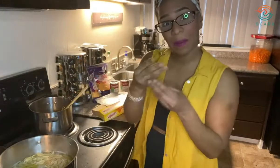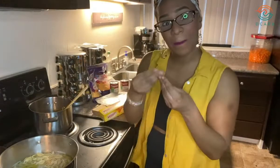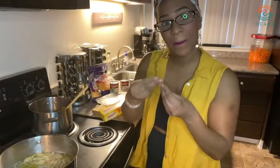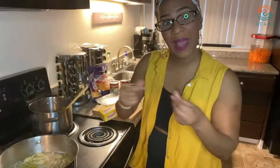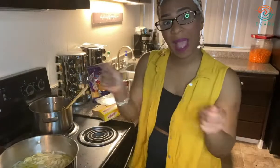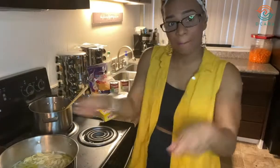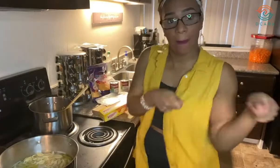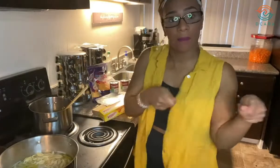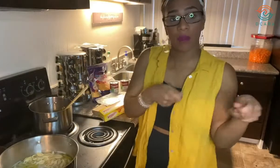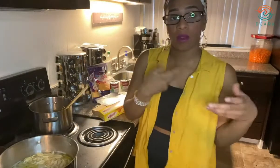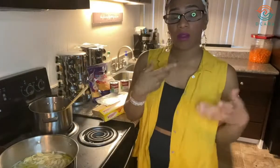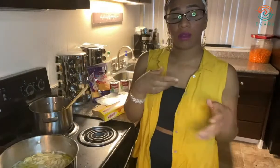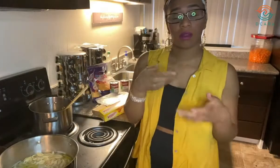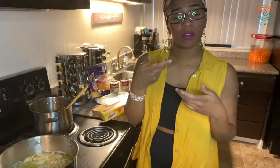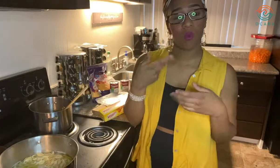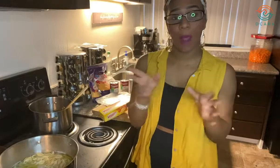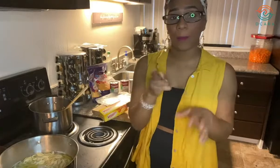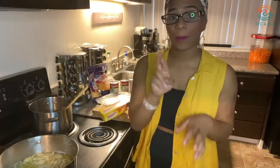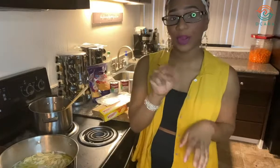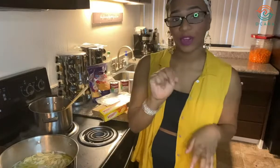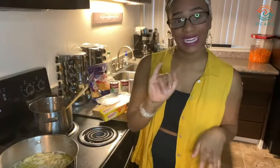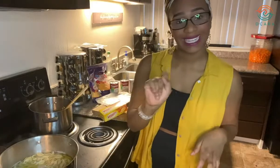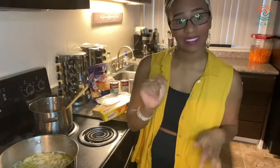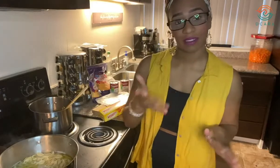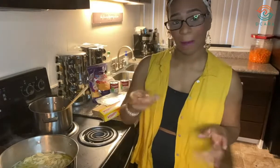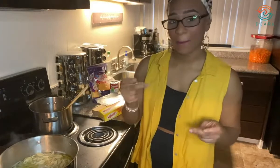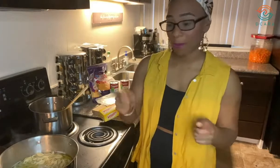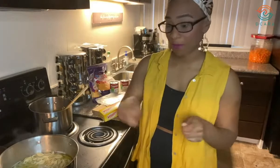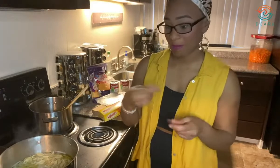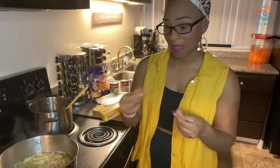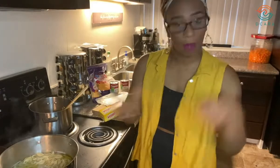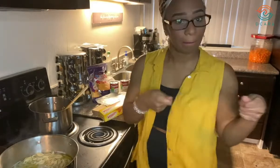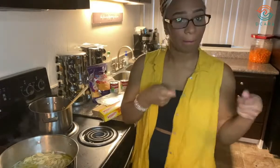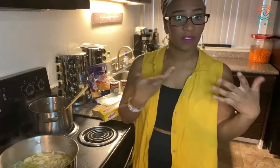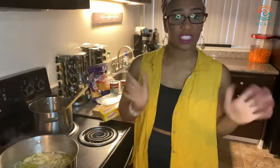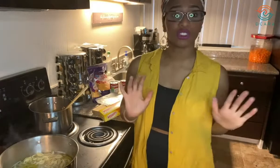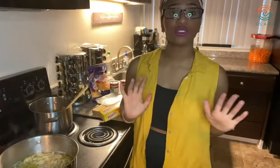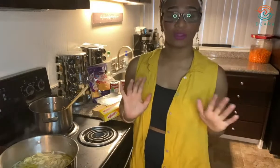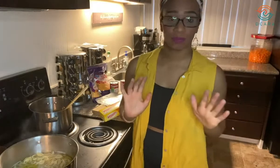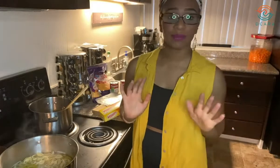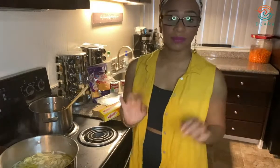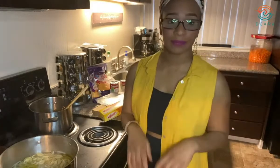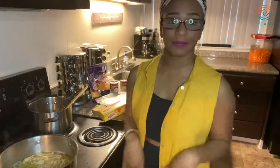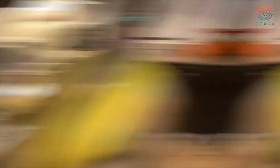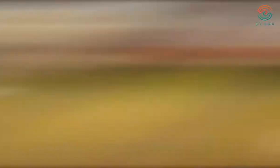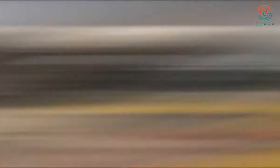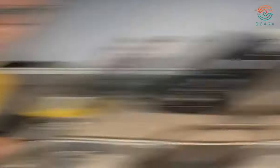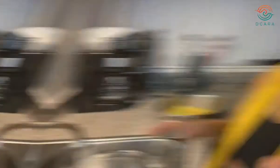You want to make sure to stir the butter and cheese until it's nice and smooth, and then remove it from the heat to prevent the cheese from